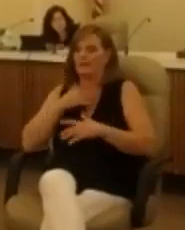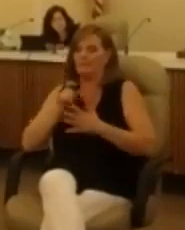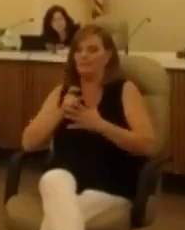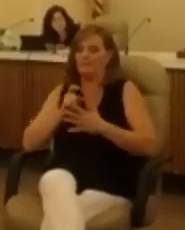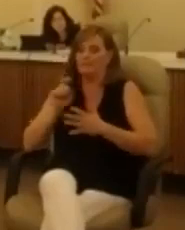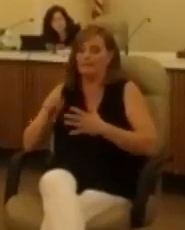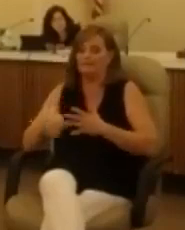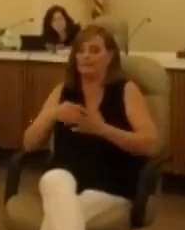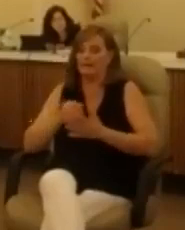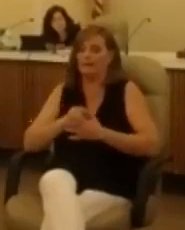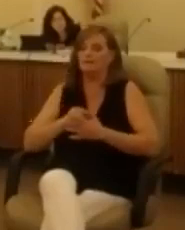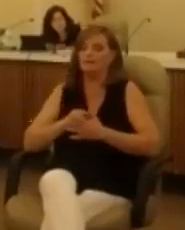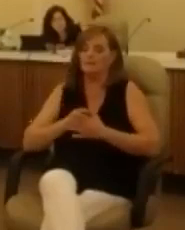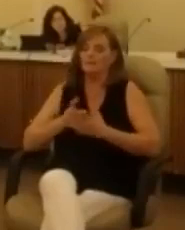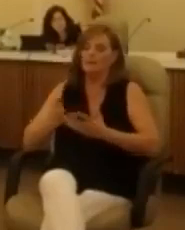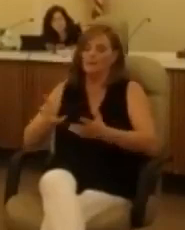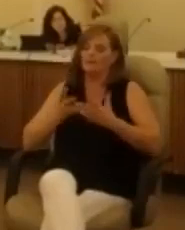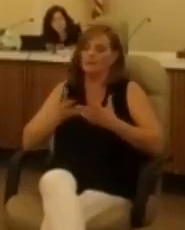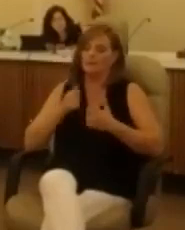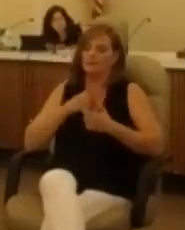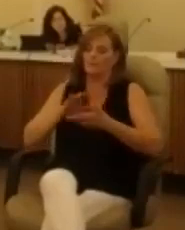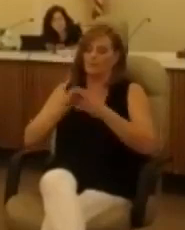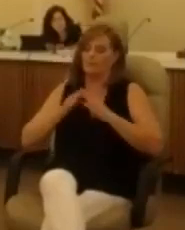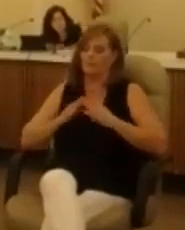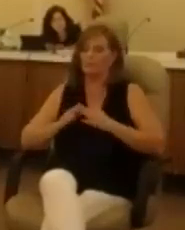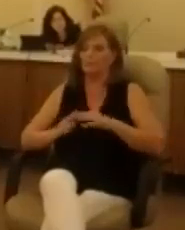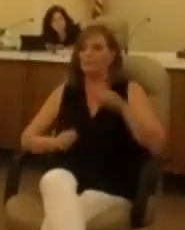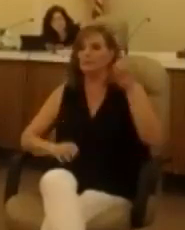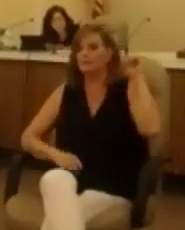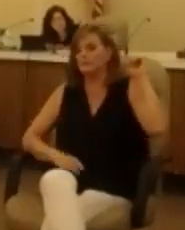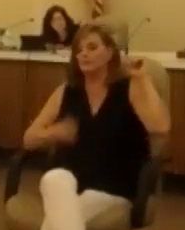I will second that opinion.